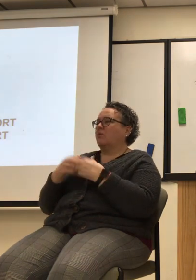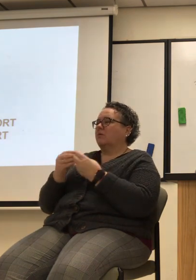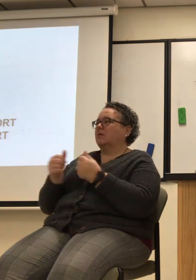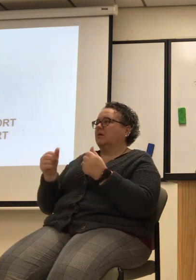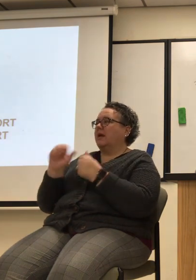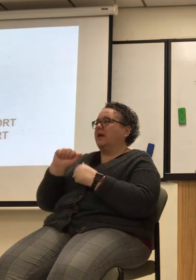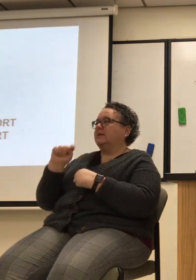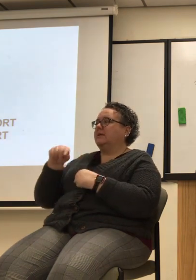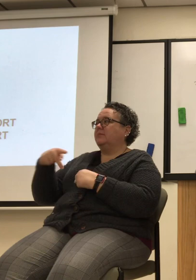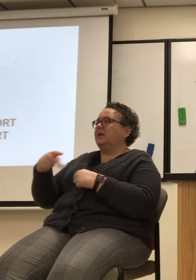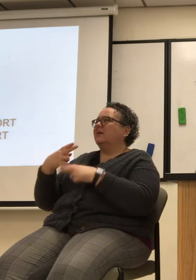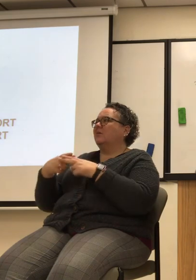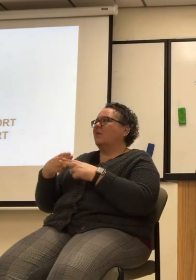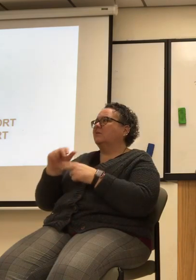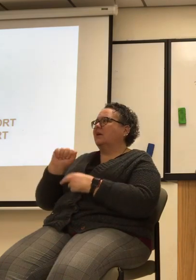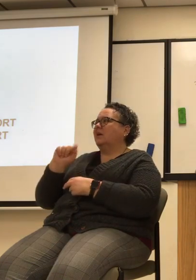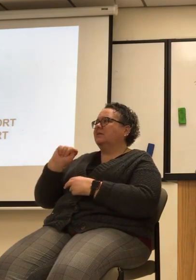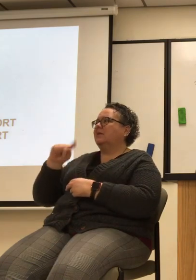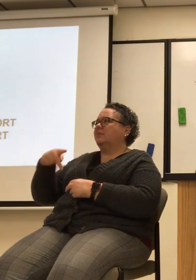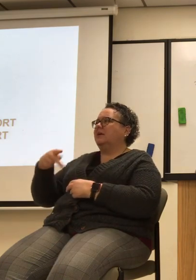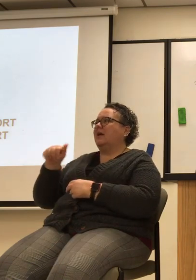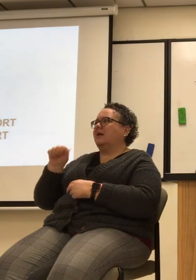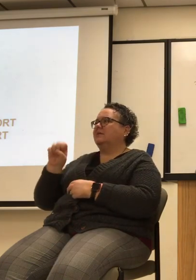called ATPases usually.